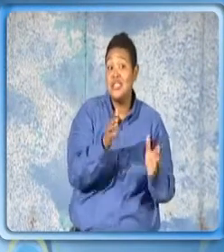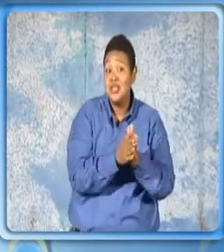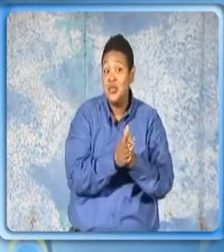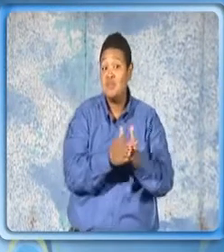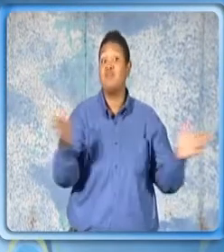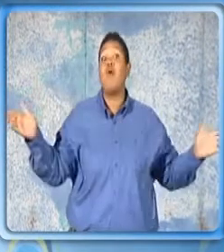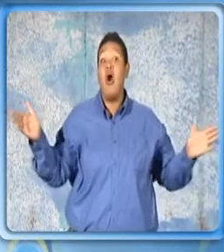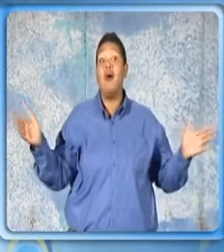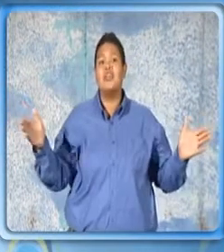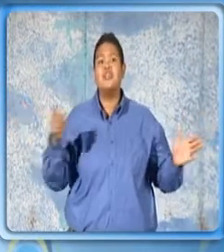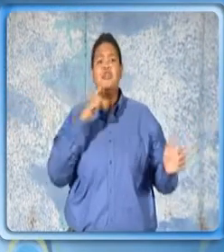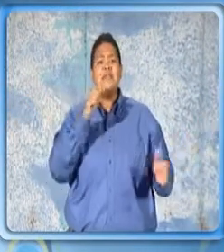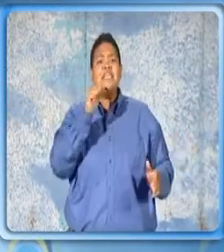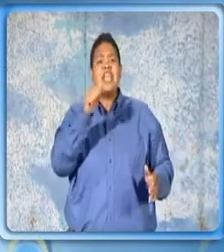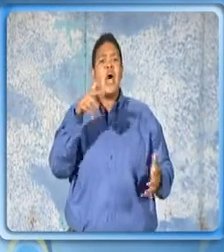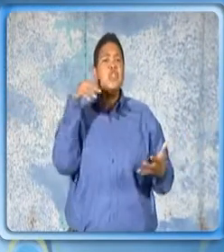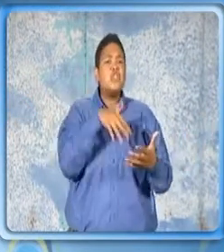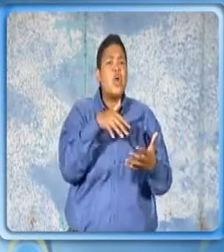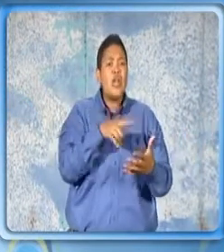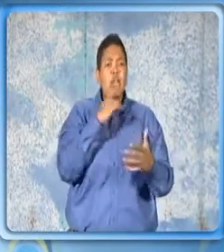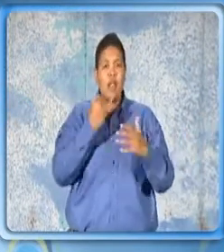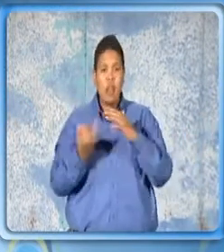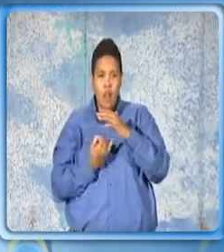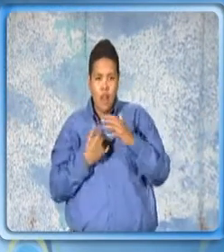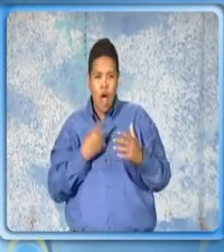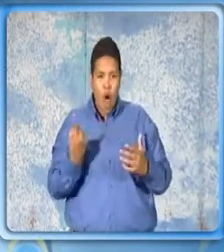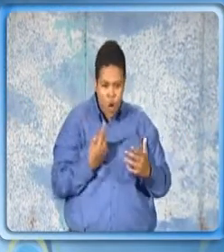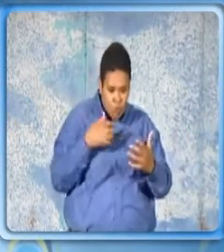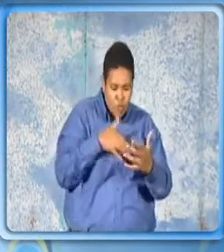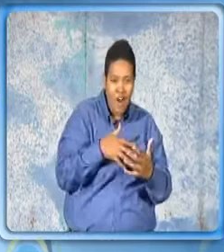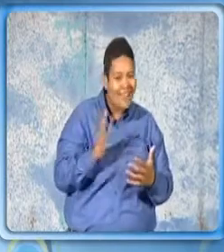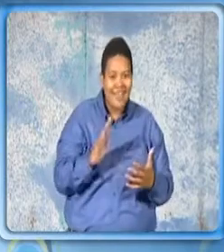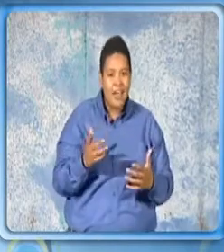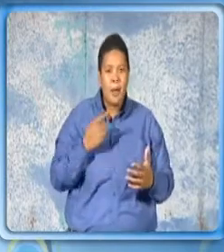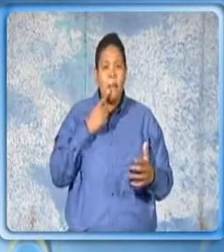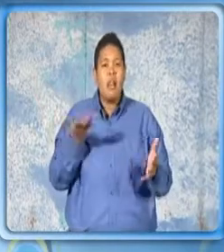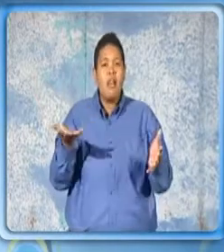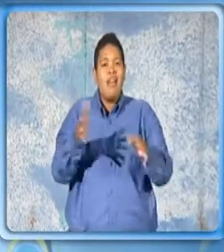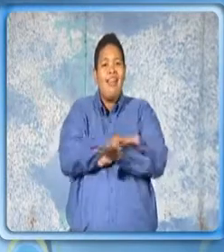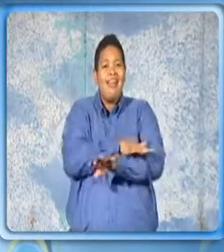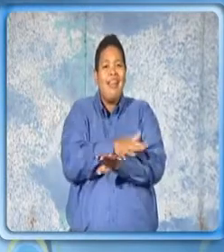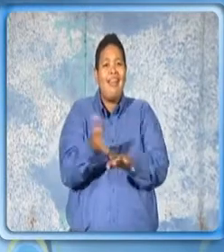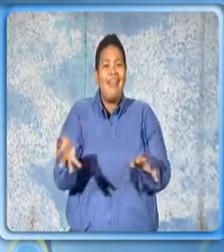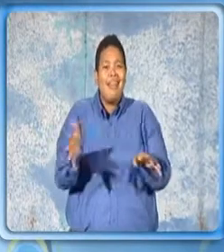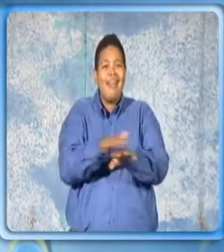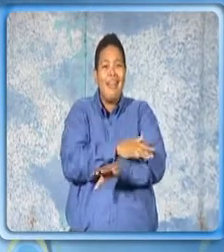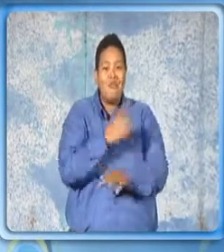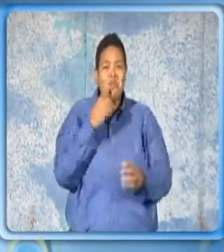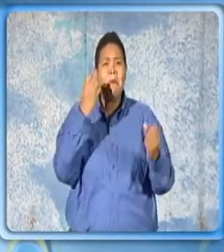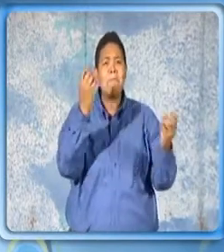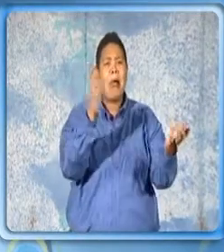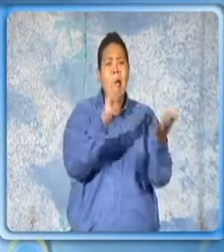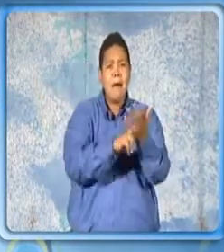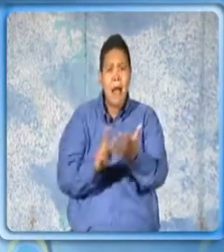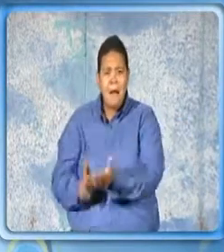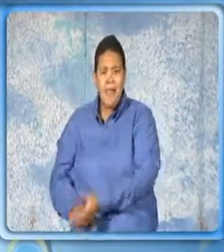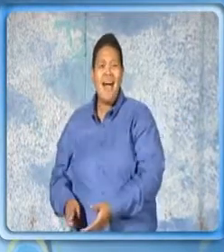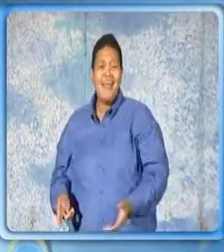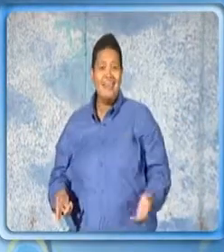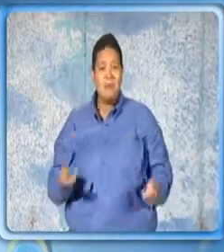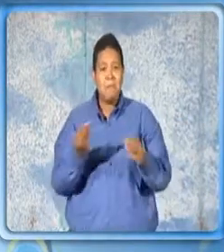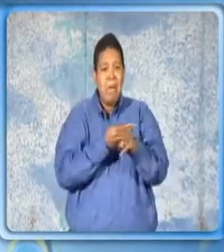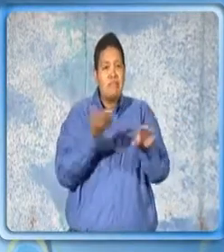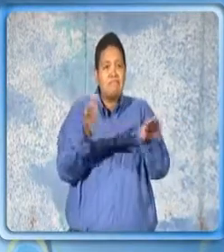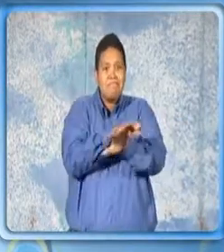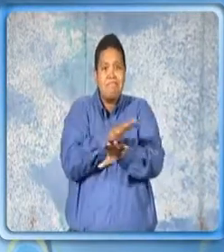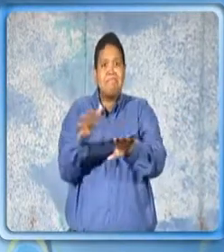are not necessarily studied in isolation. They overlap in many ways that have wide applications.